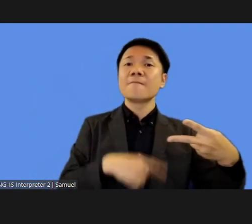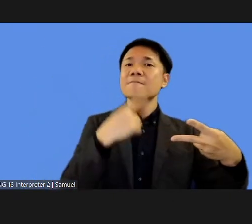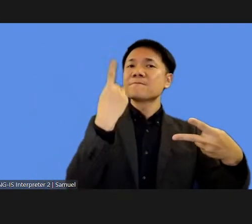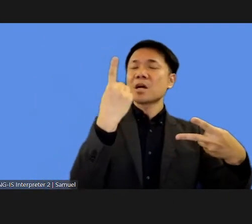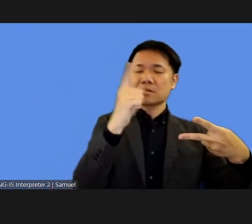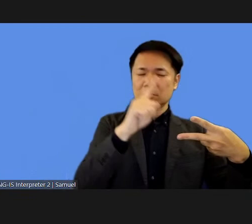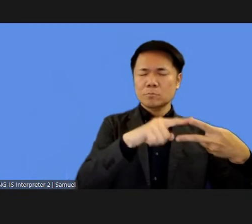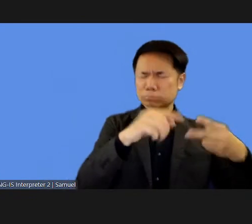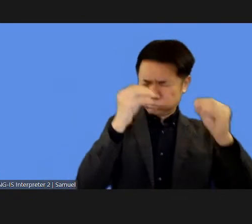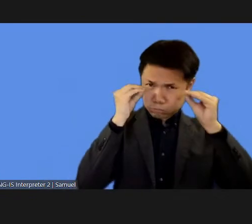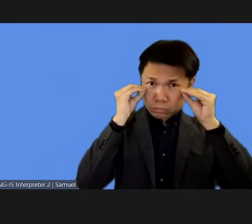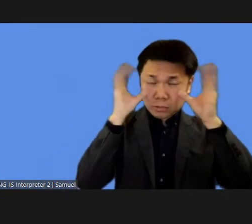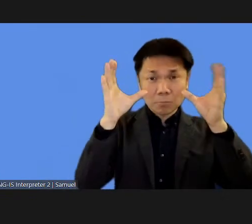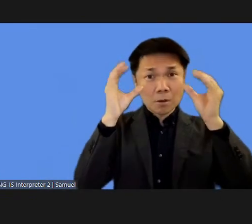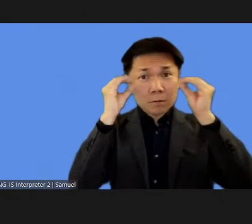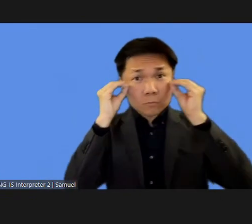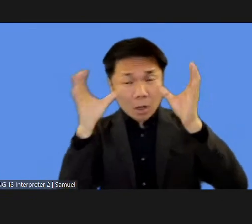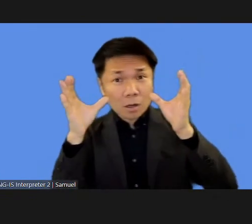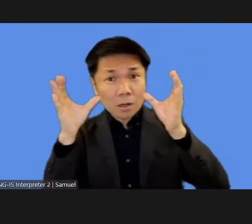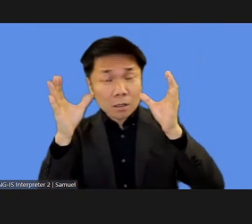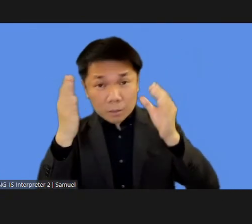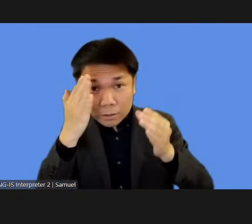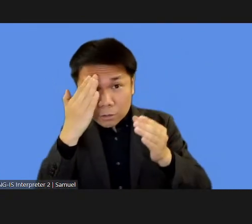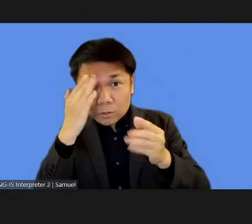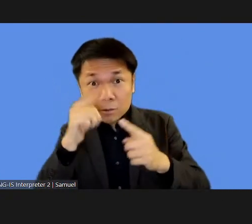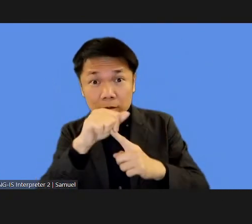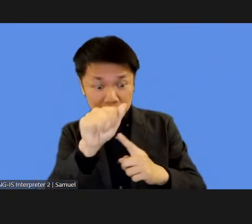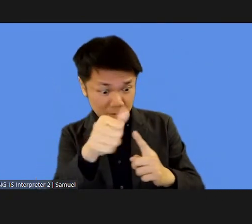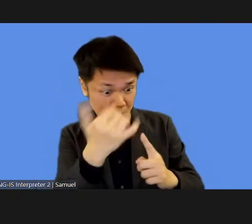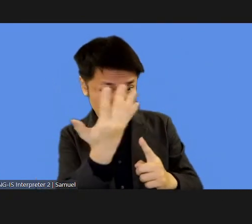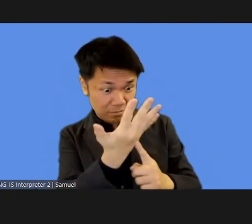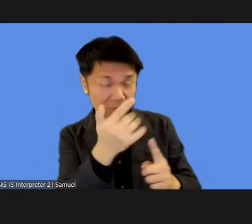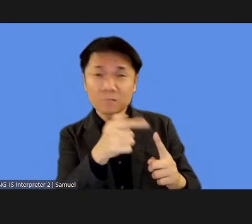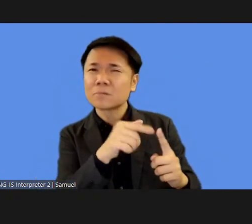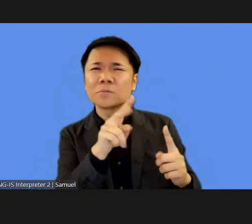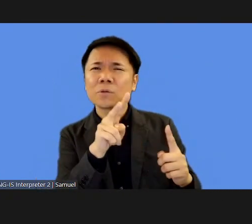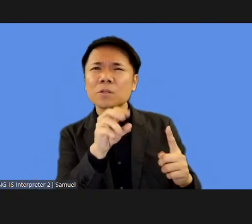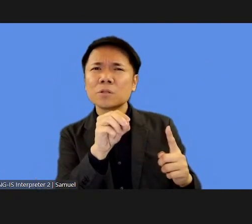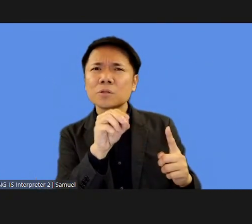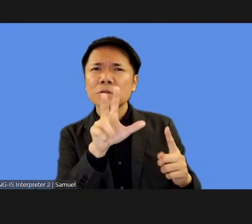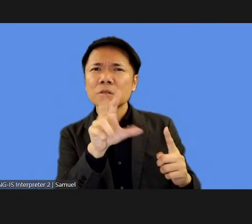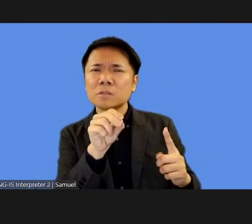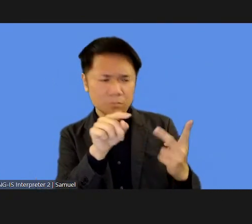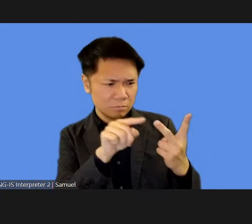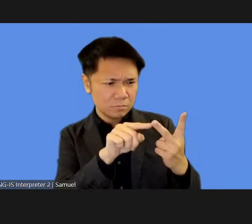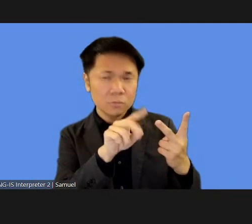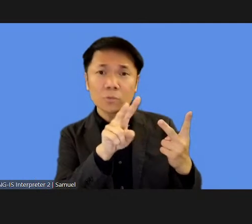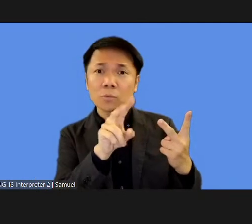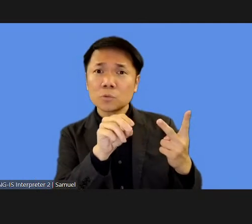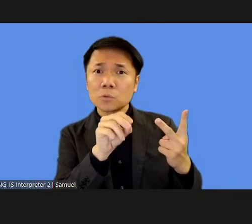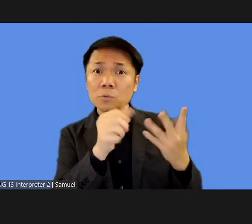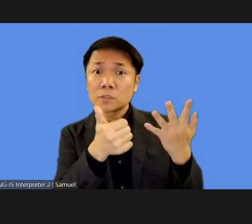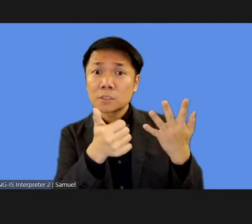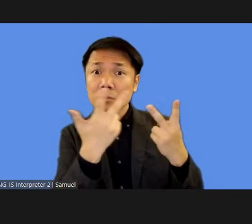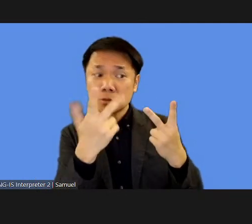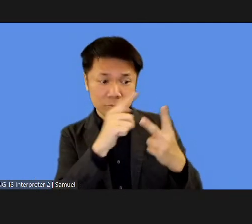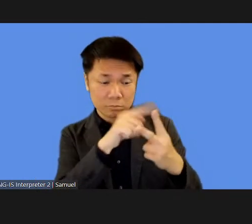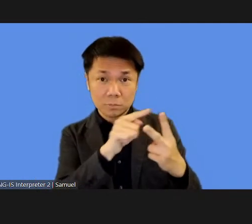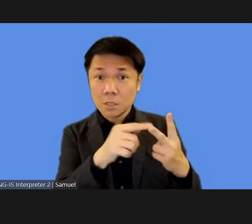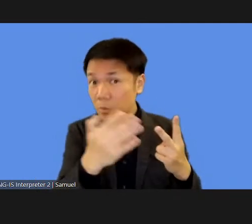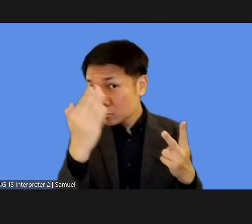aware of what are the Agenda 2030 and Agenda 2063. Once they are aware, they are